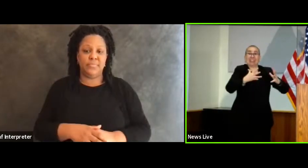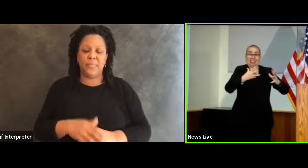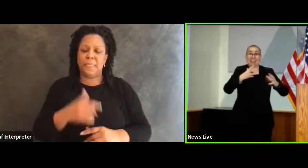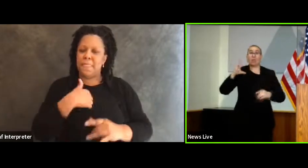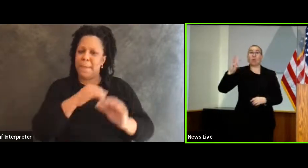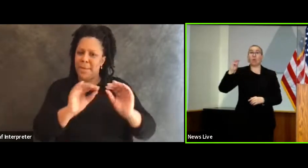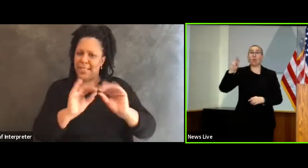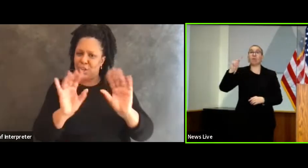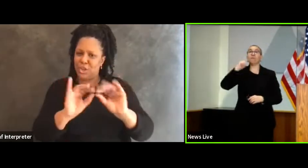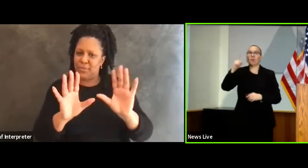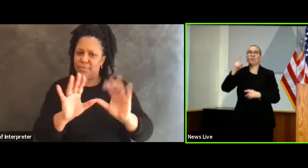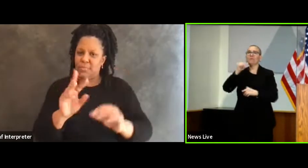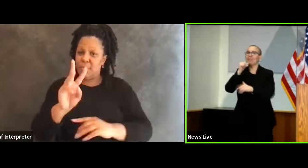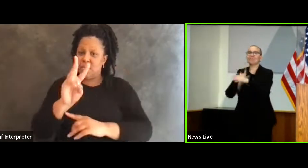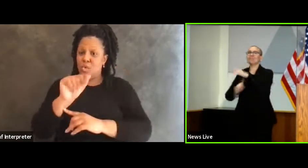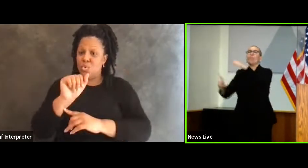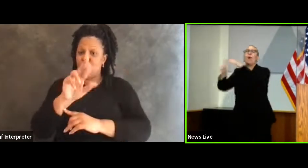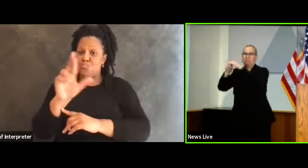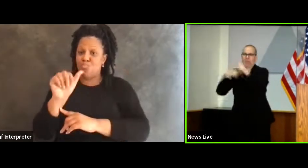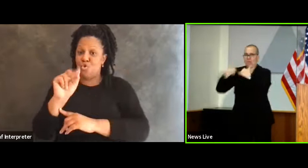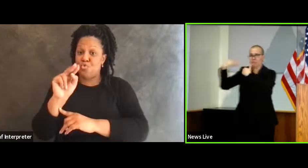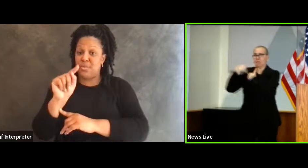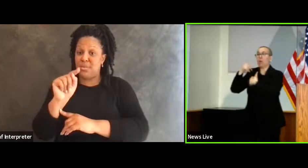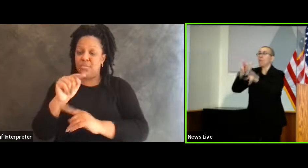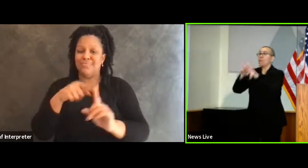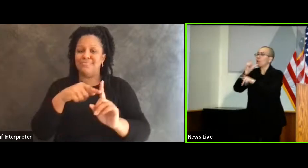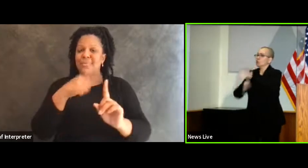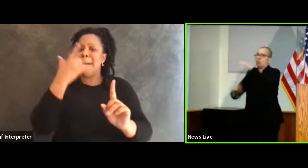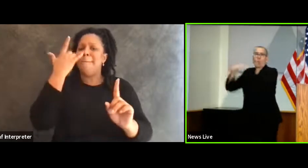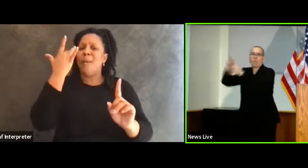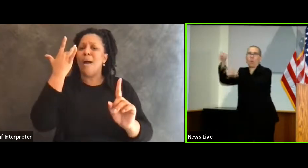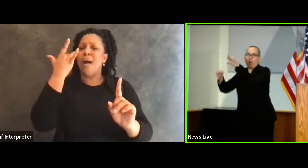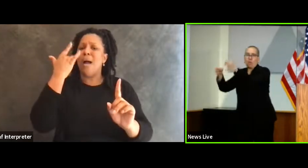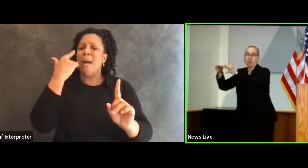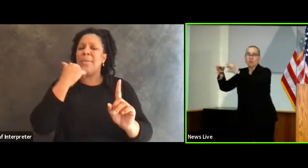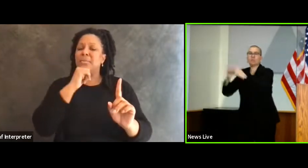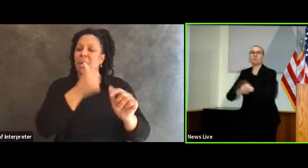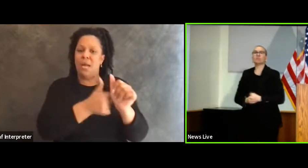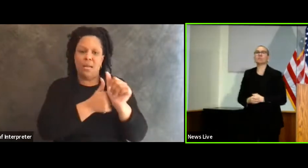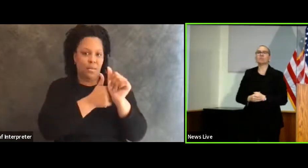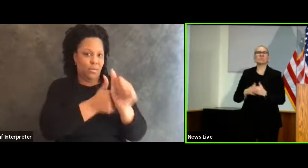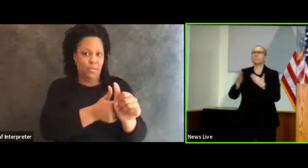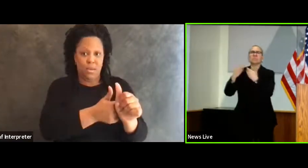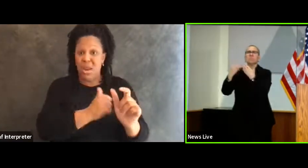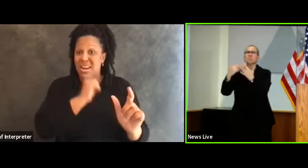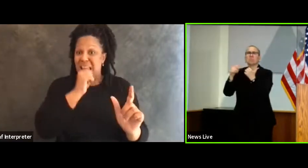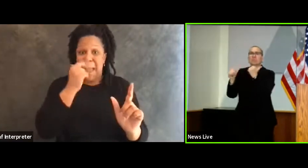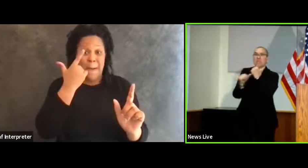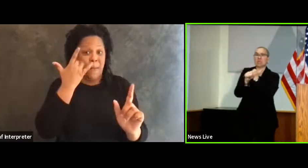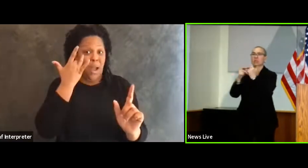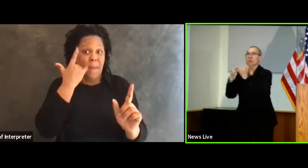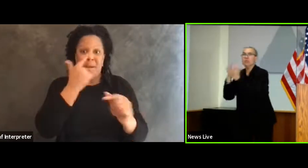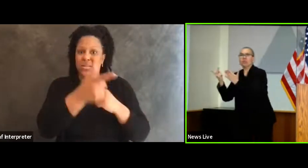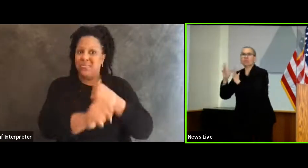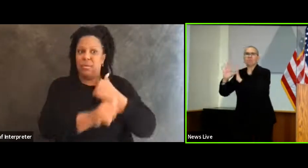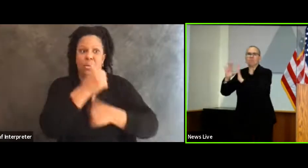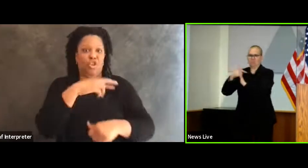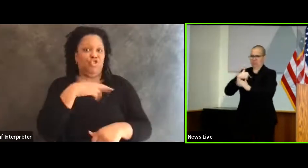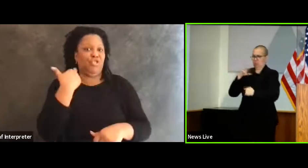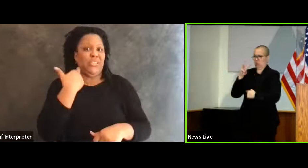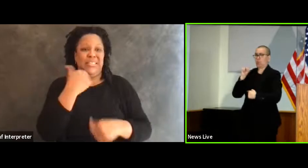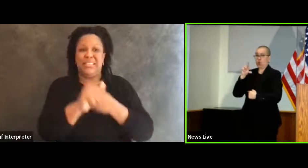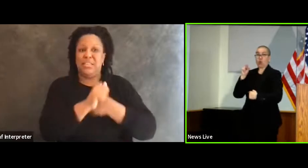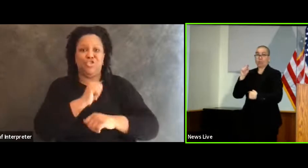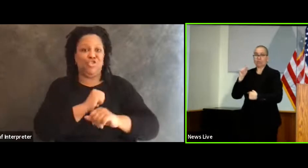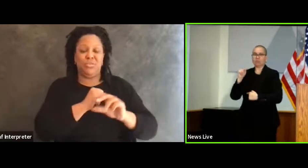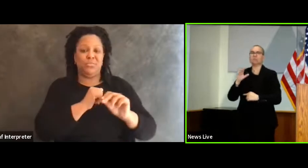It wasn't based on him being a danger to anybody. It was failure to show up at a court hearing. And I think it's important for everyone